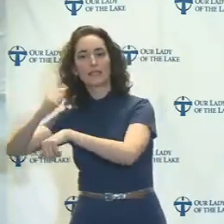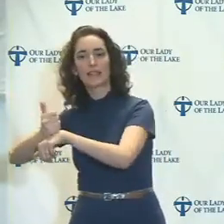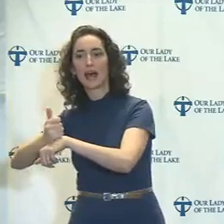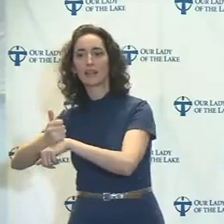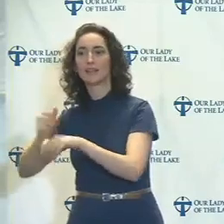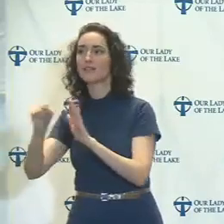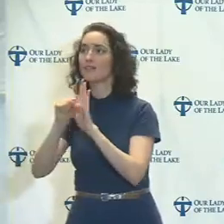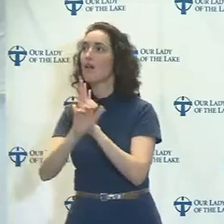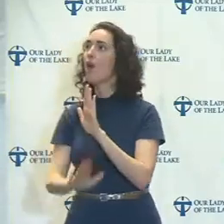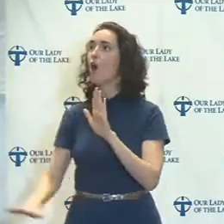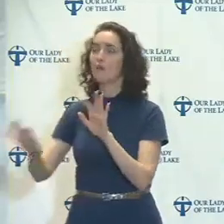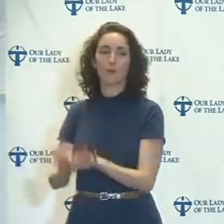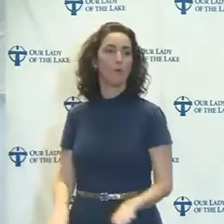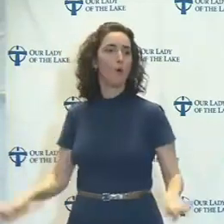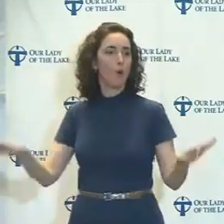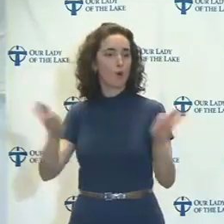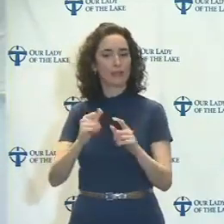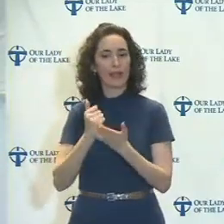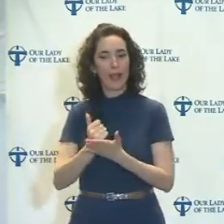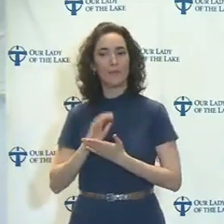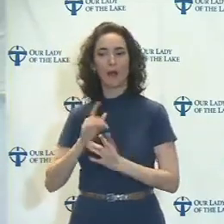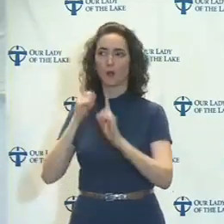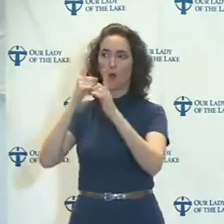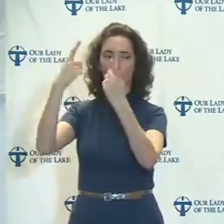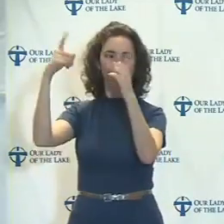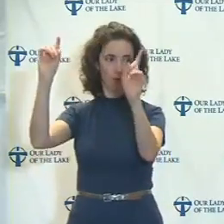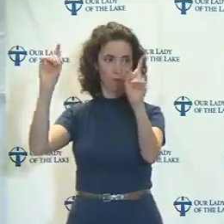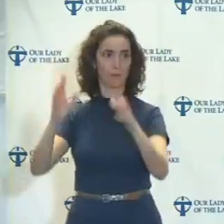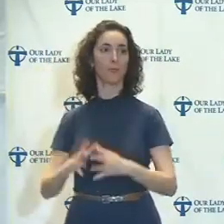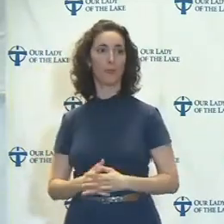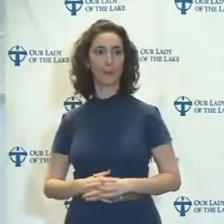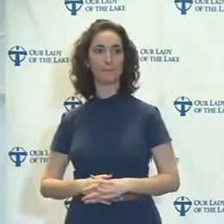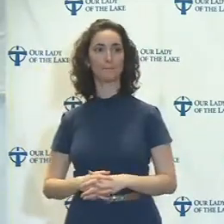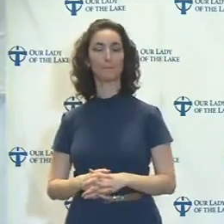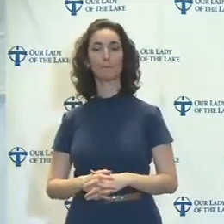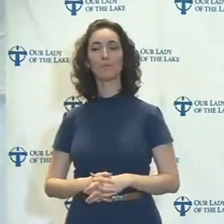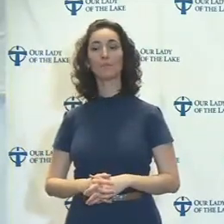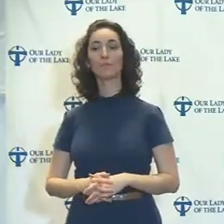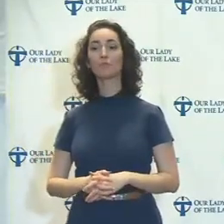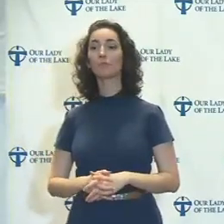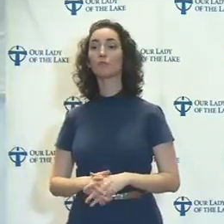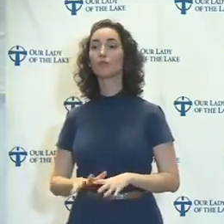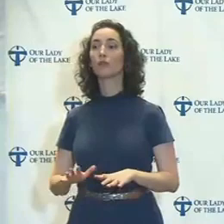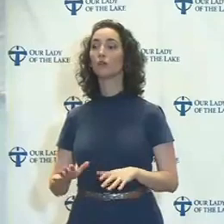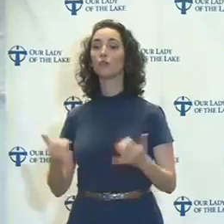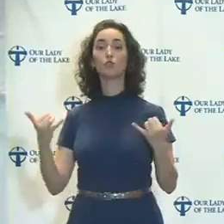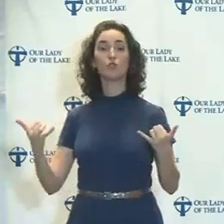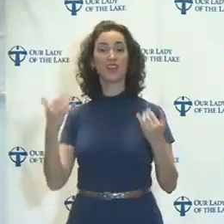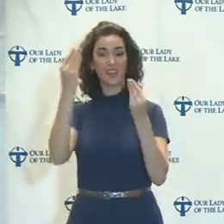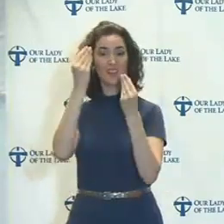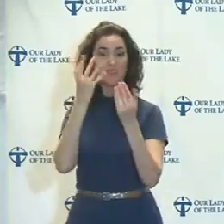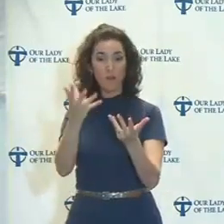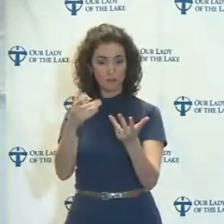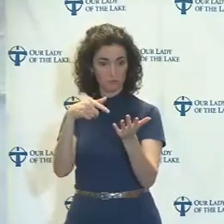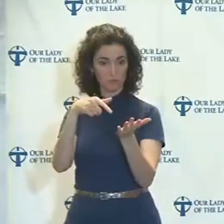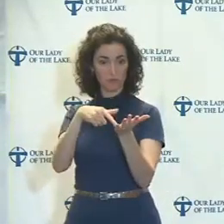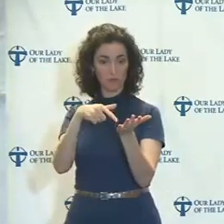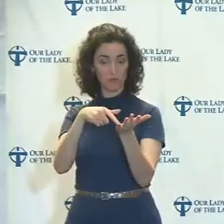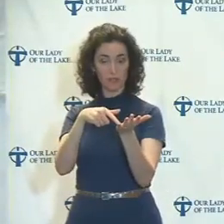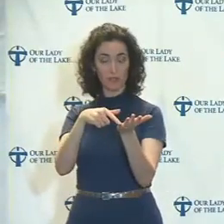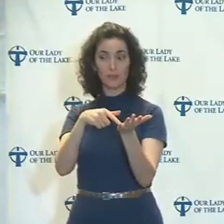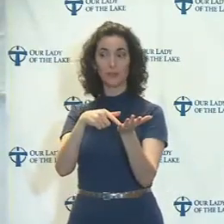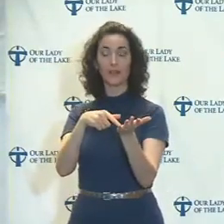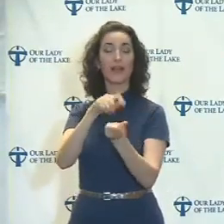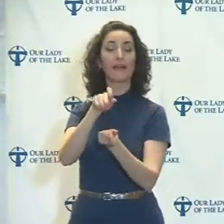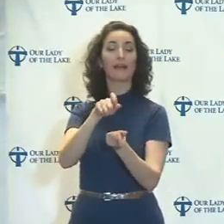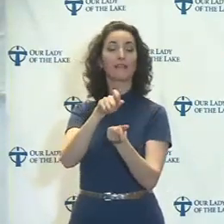important for us to meet our goal. With respect to the exact information that we were given today, it